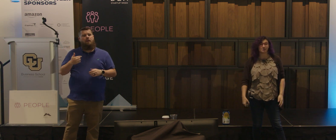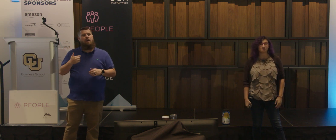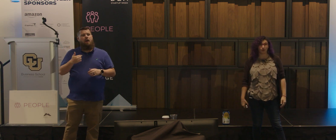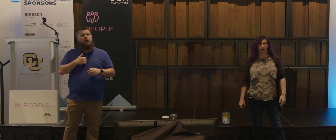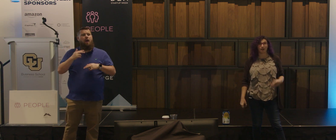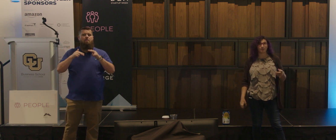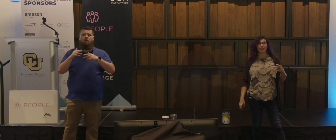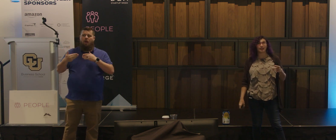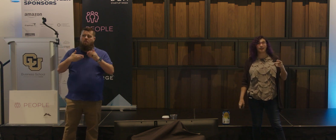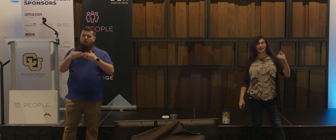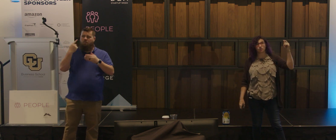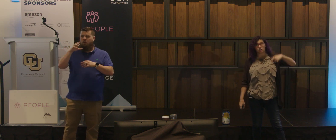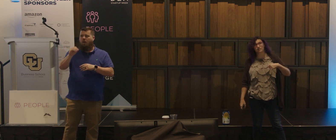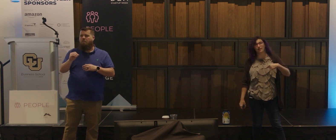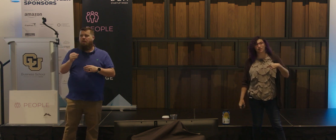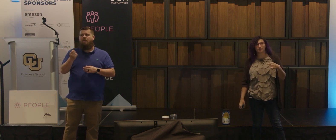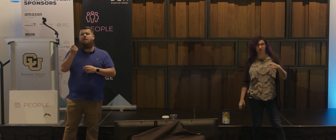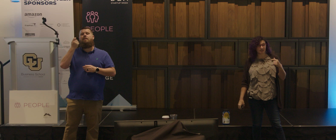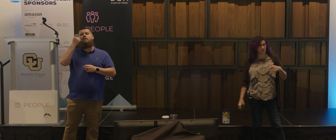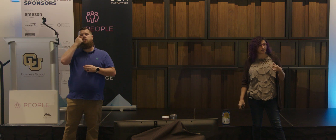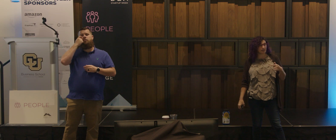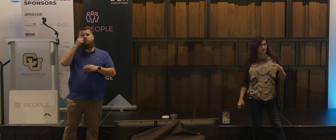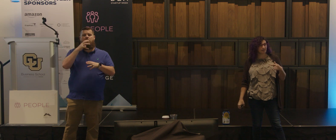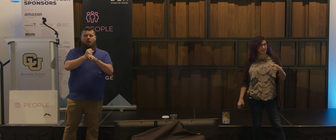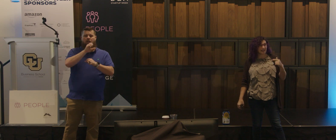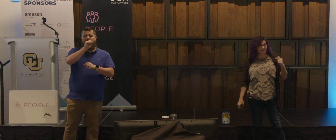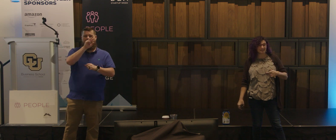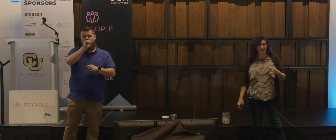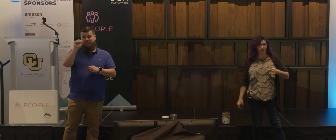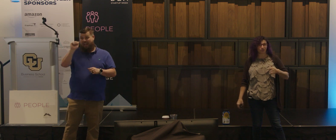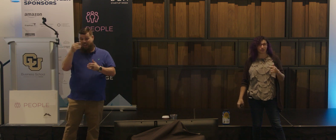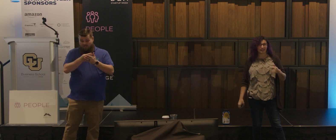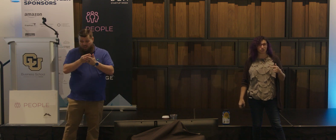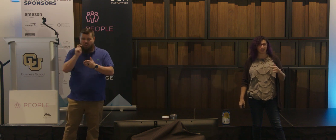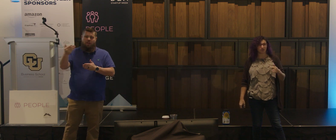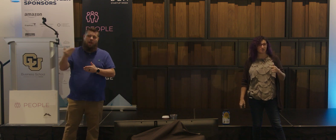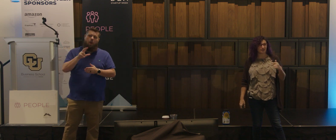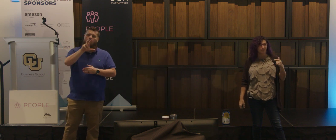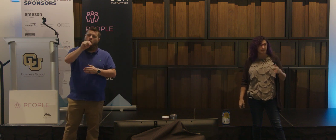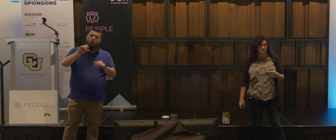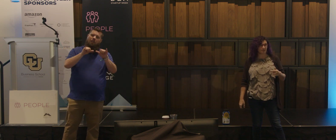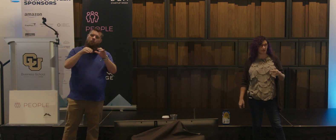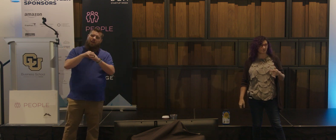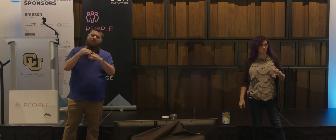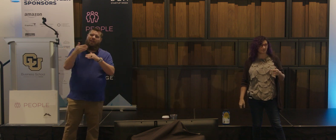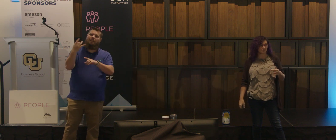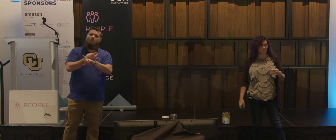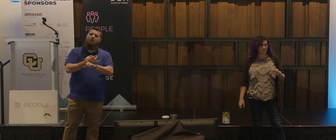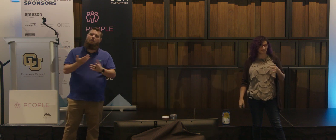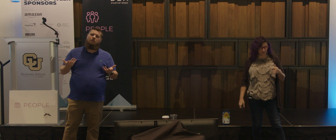hiring process for a company that had just gotten their Series A funding and needed to hire 30 engineers in the next 8